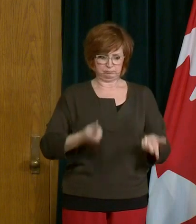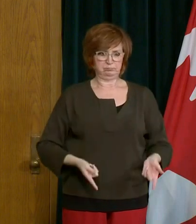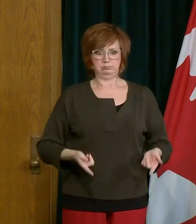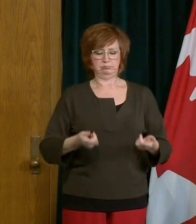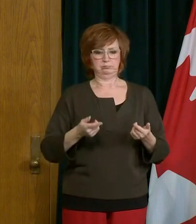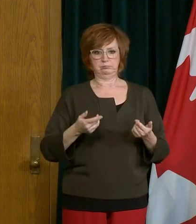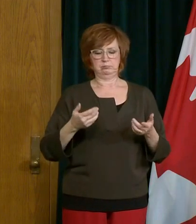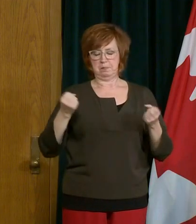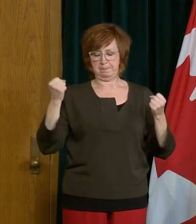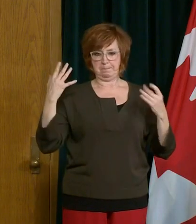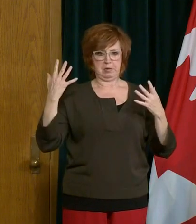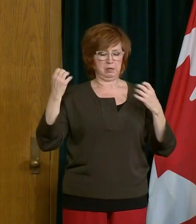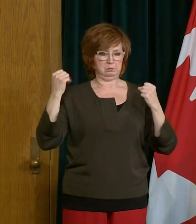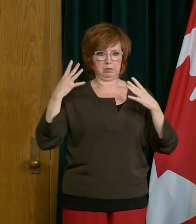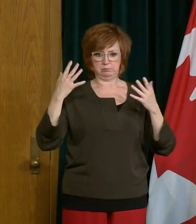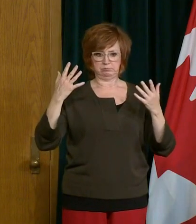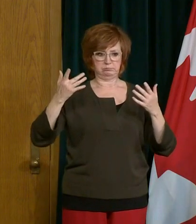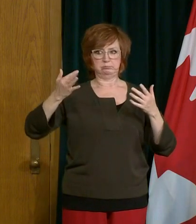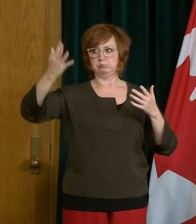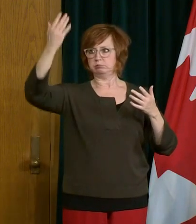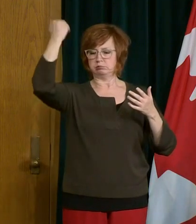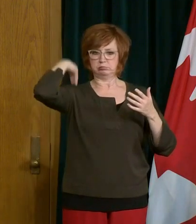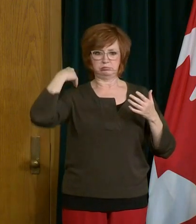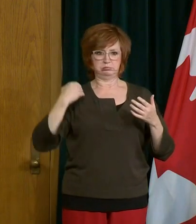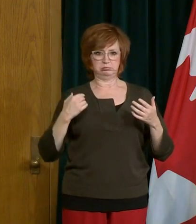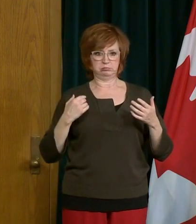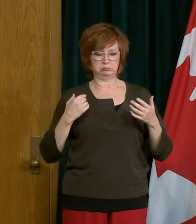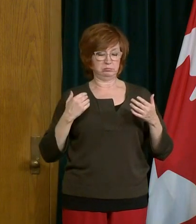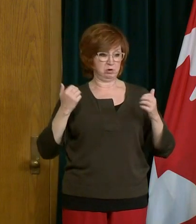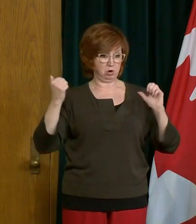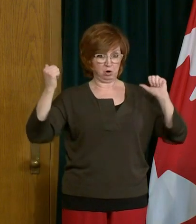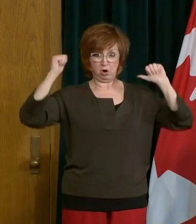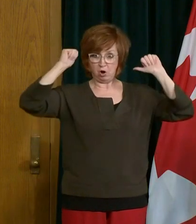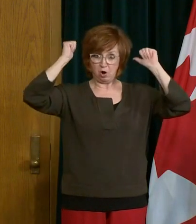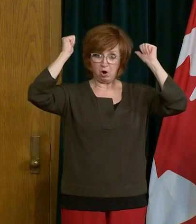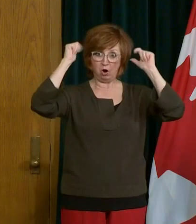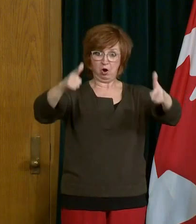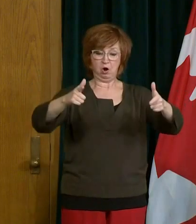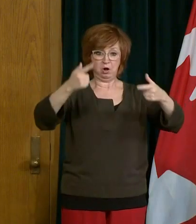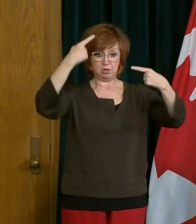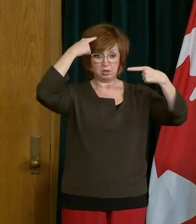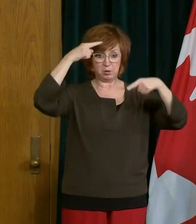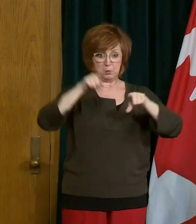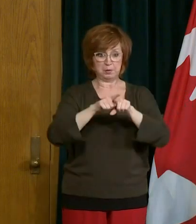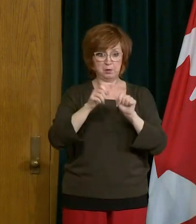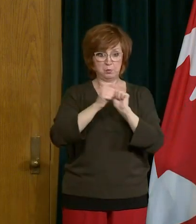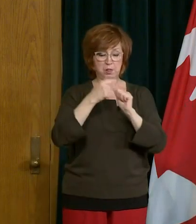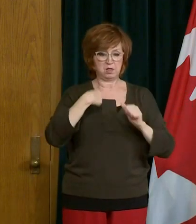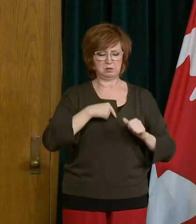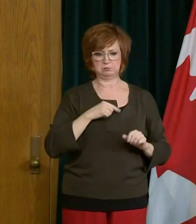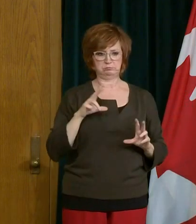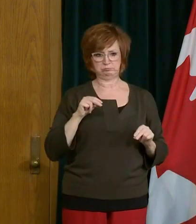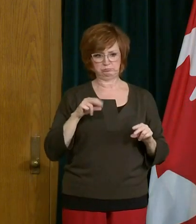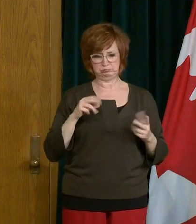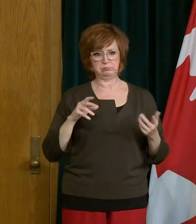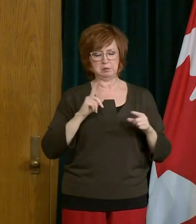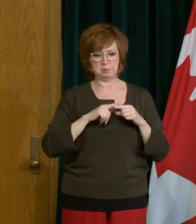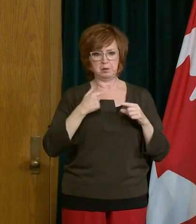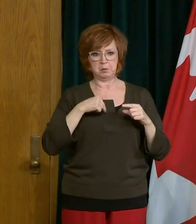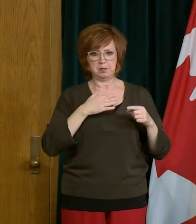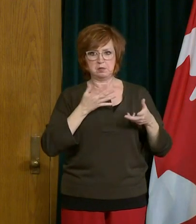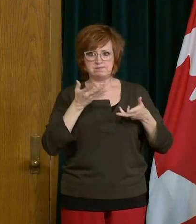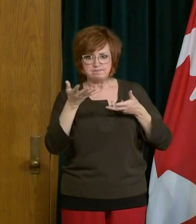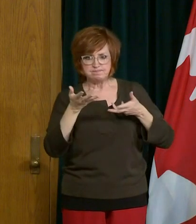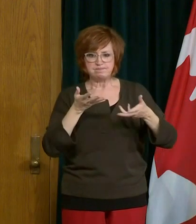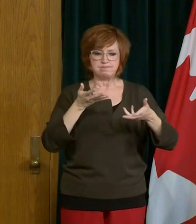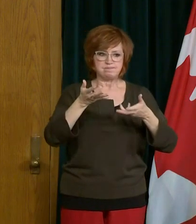pandemic. Have the decisions been unanimous among all communities as we've worked through that? No, but we most certainly have been communicating with them,